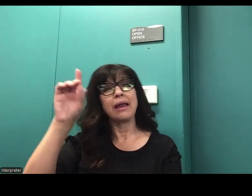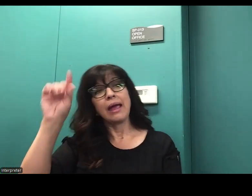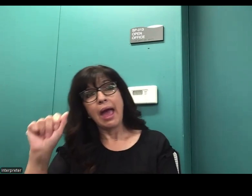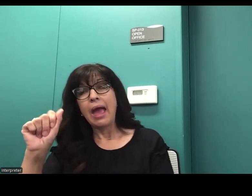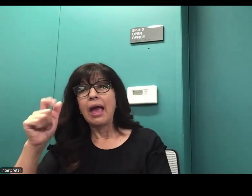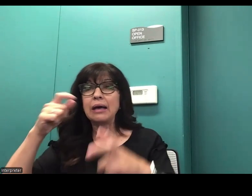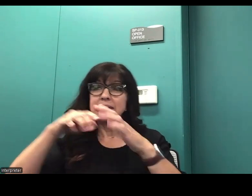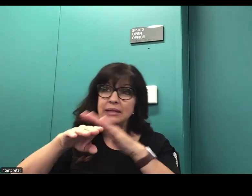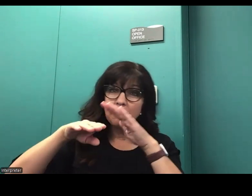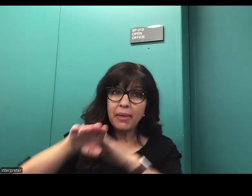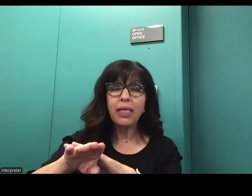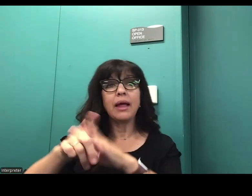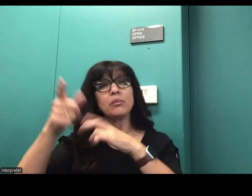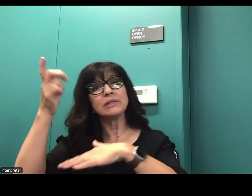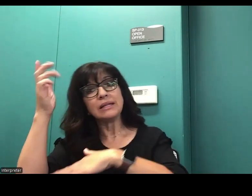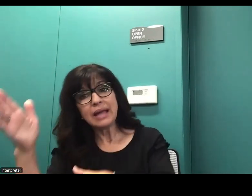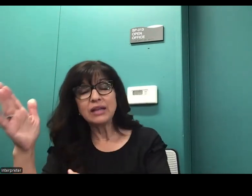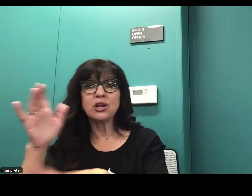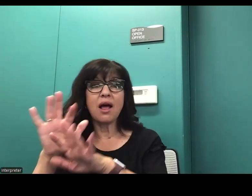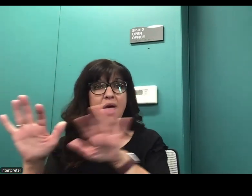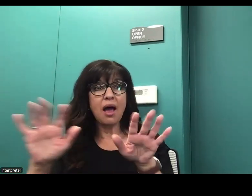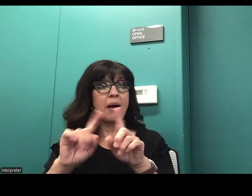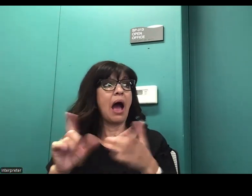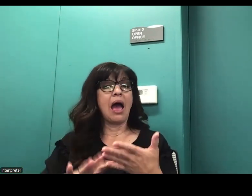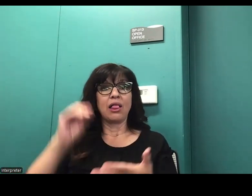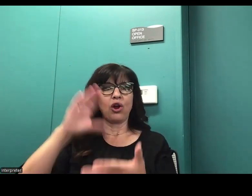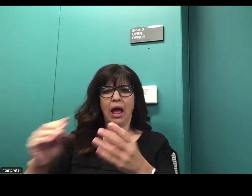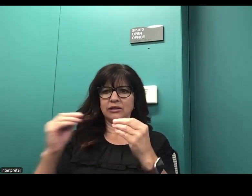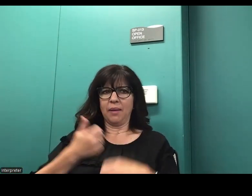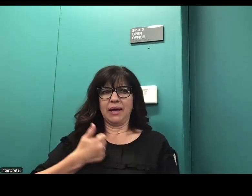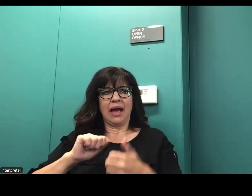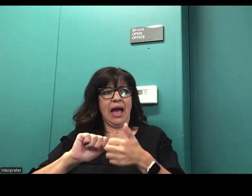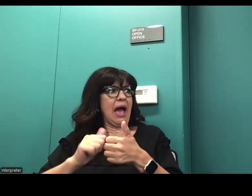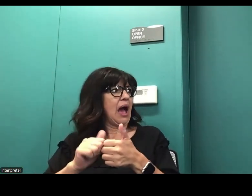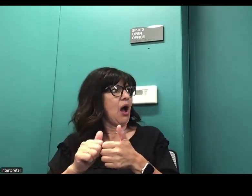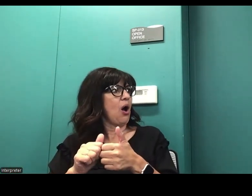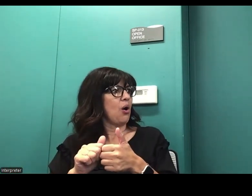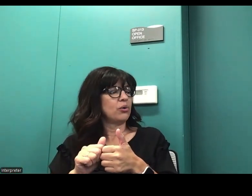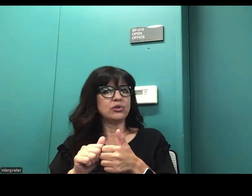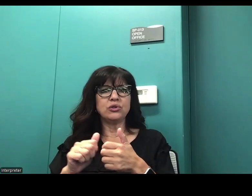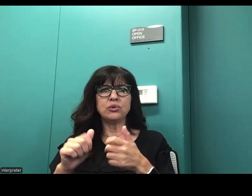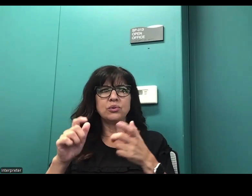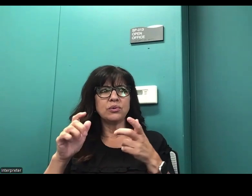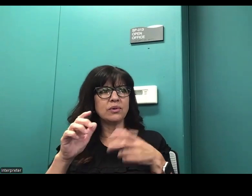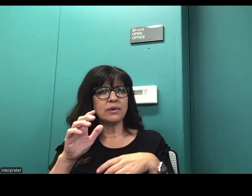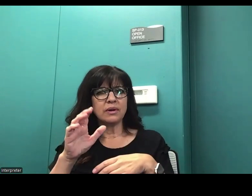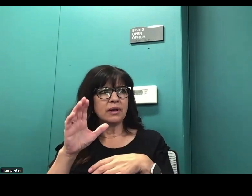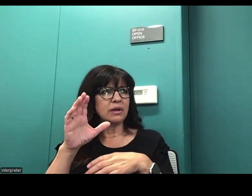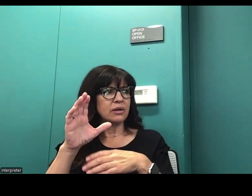on like presentations and that. And I taught myself how to do, like, to code